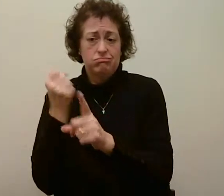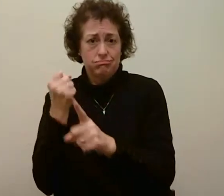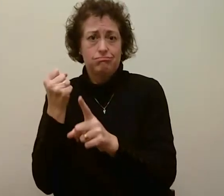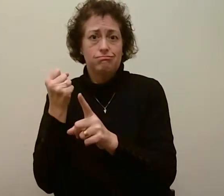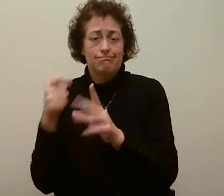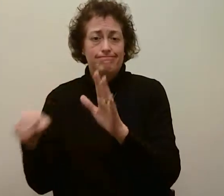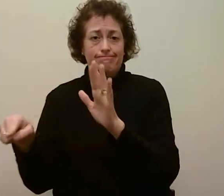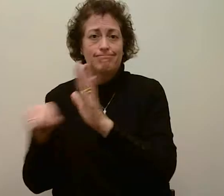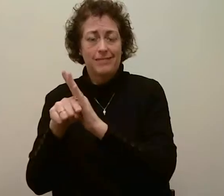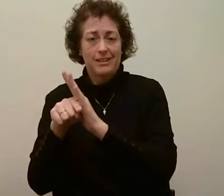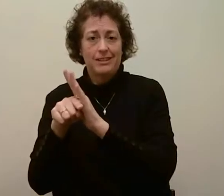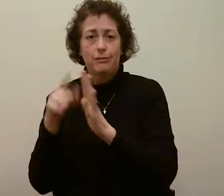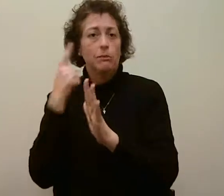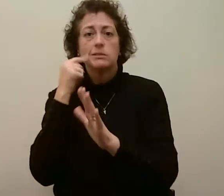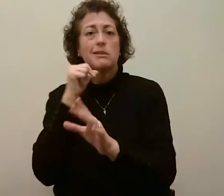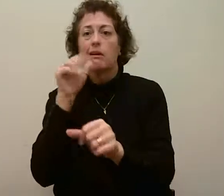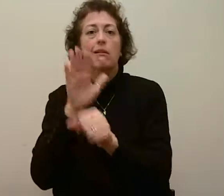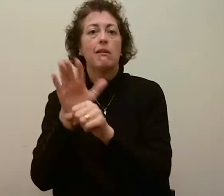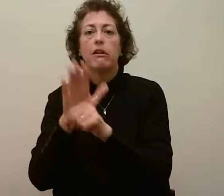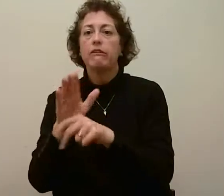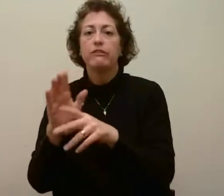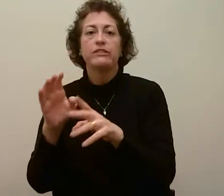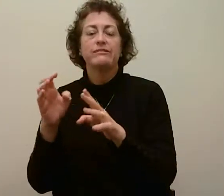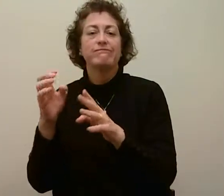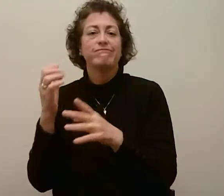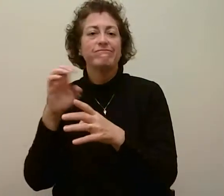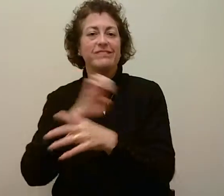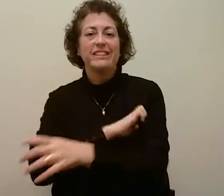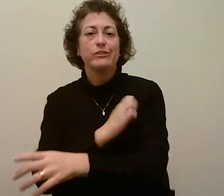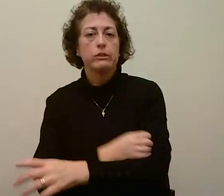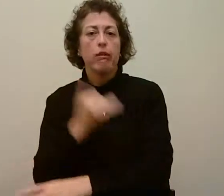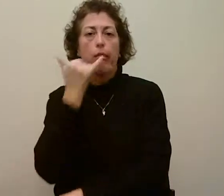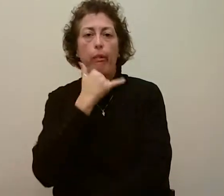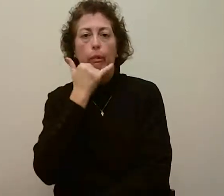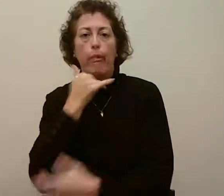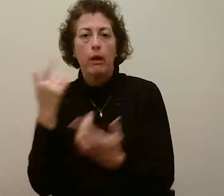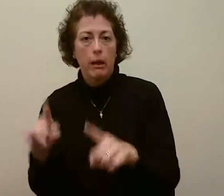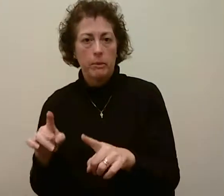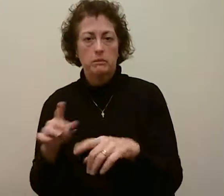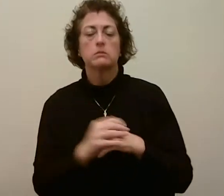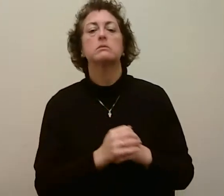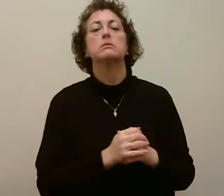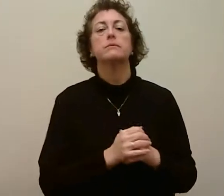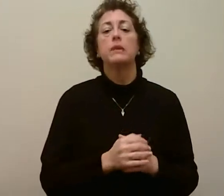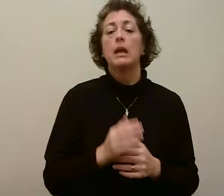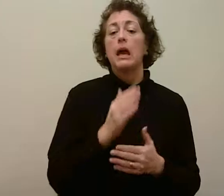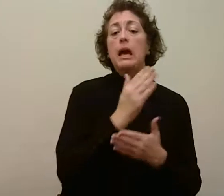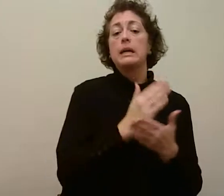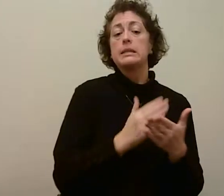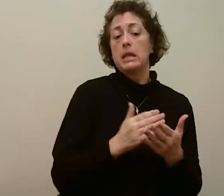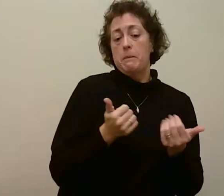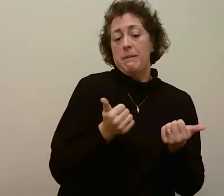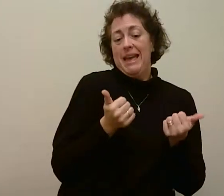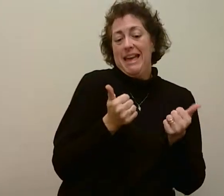lack of energy. Okay? Some of our efforts are automatic. We have